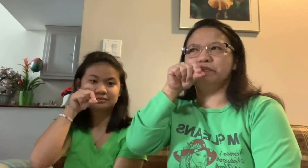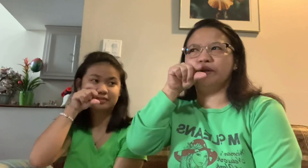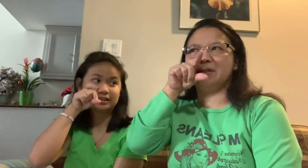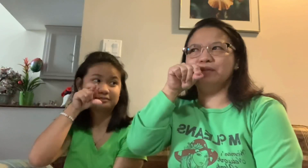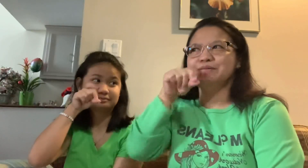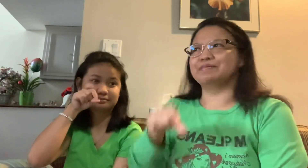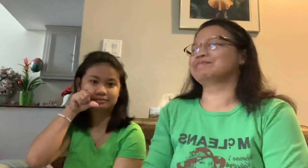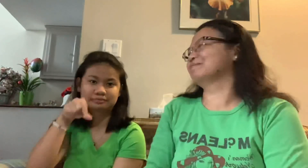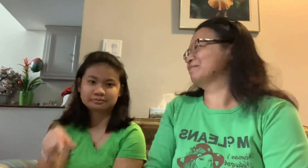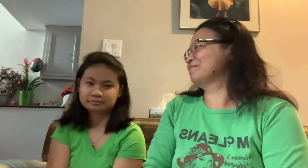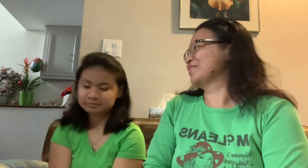Bird.